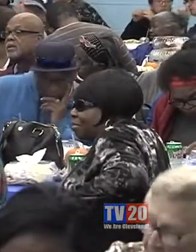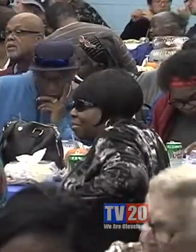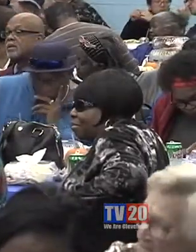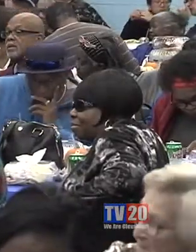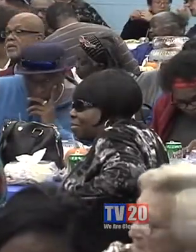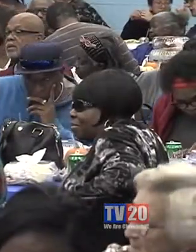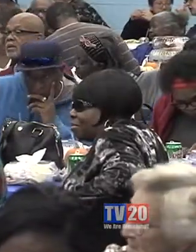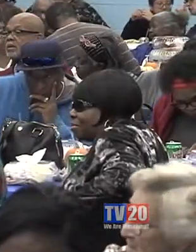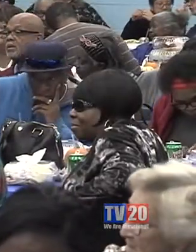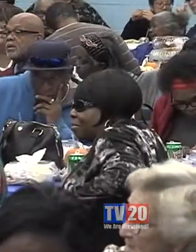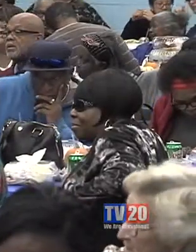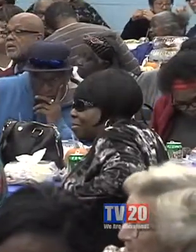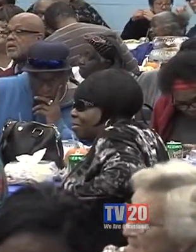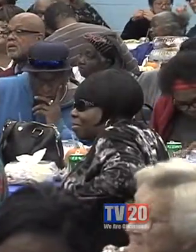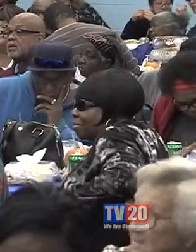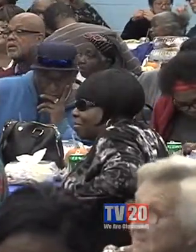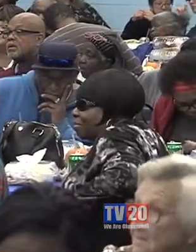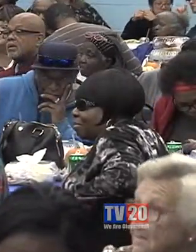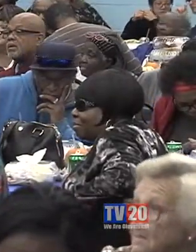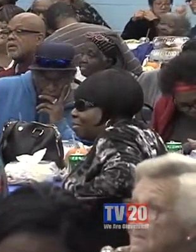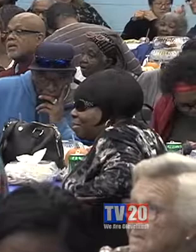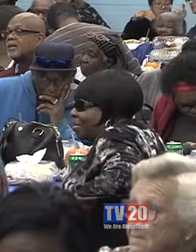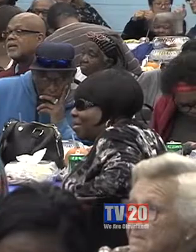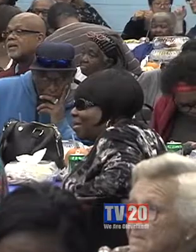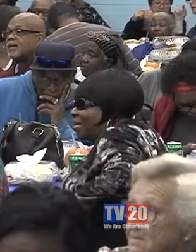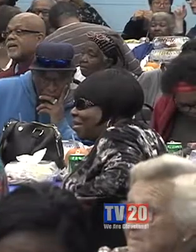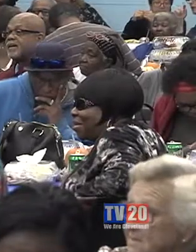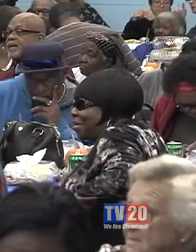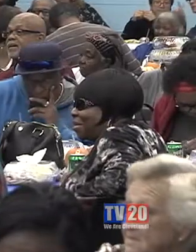They did know. I put it on the screen. Oh, okay.